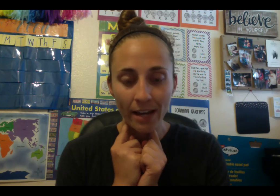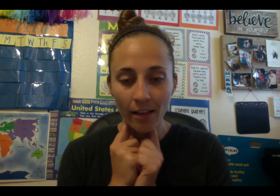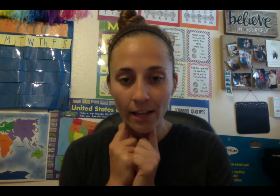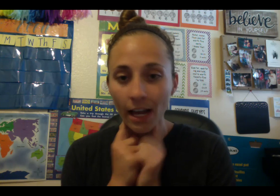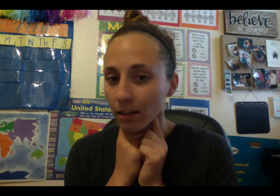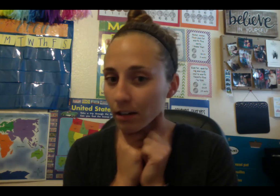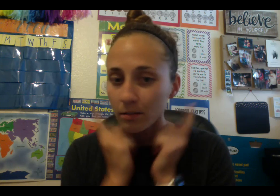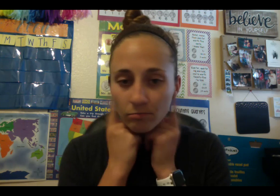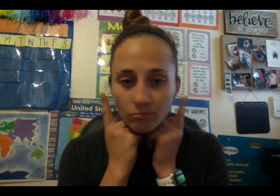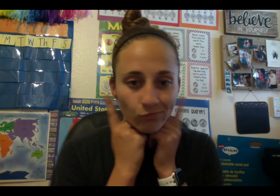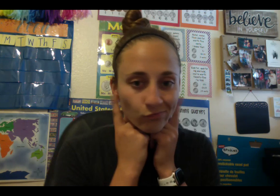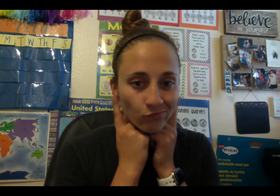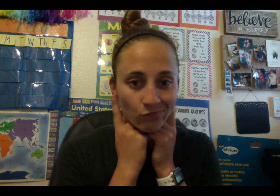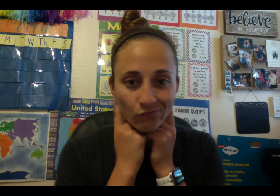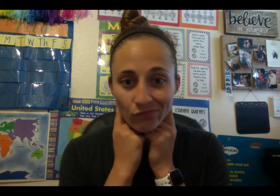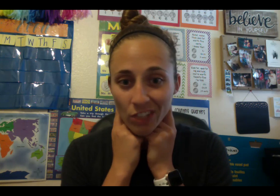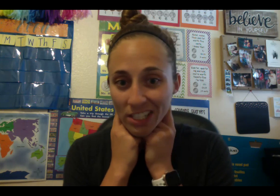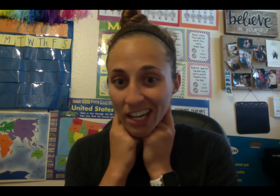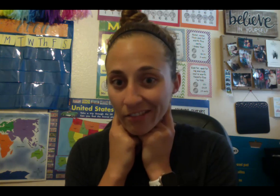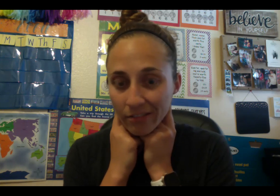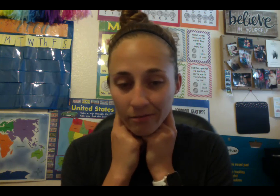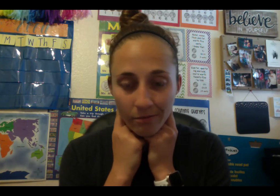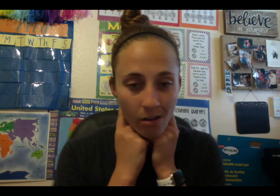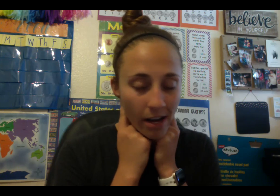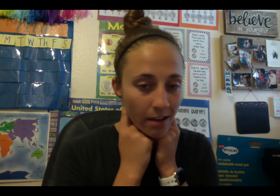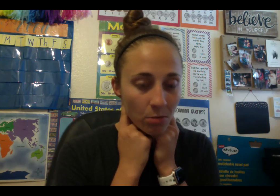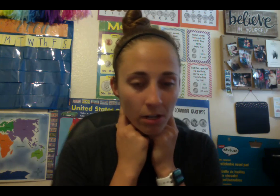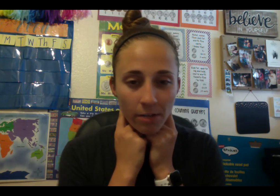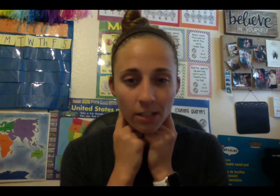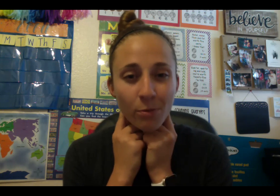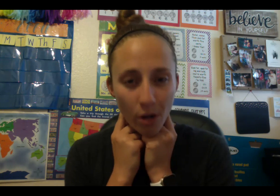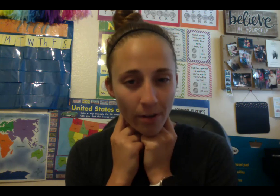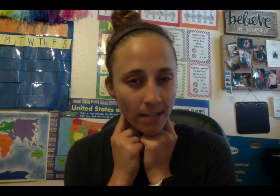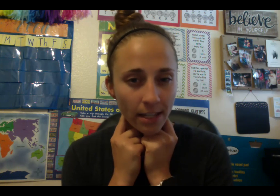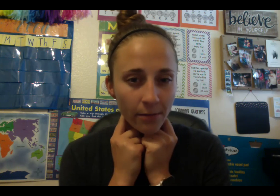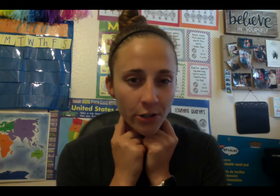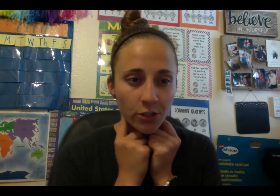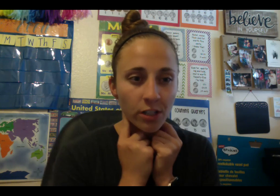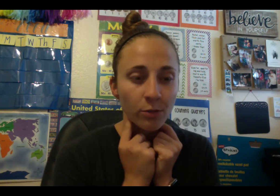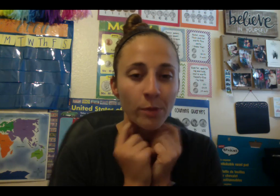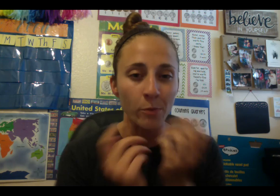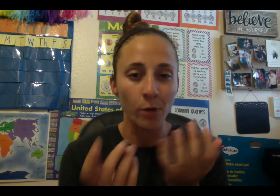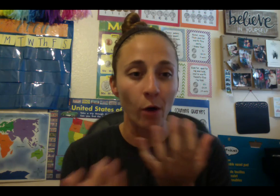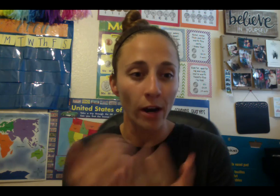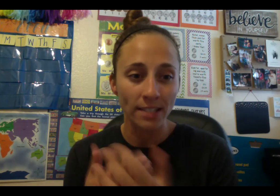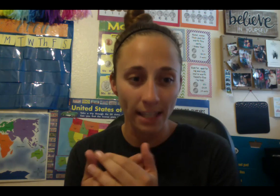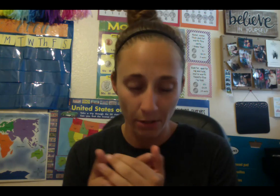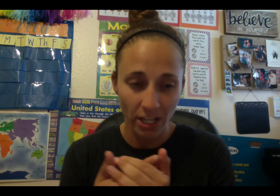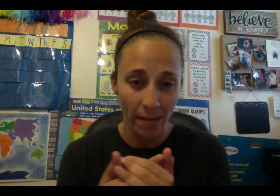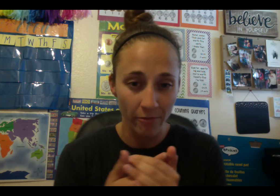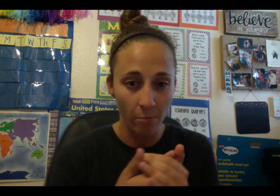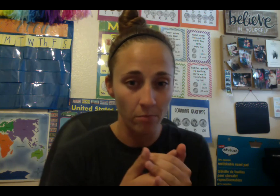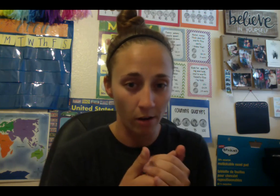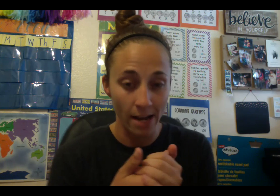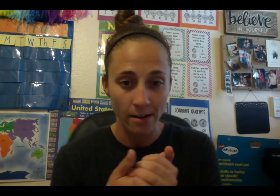And Helen Keller was deaf, okay? So we're going to read a little bit more about sign language and learn a little bit more about where sign language